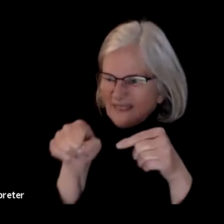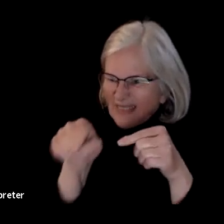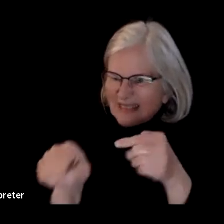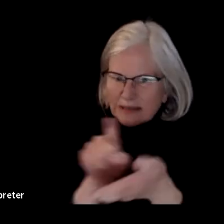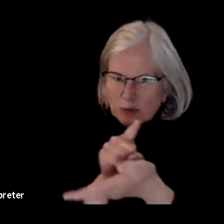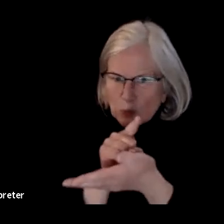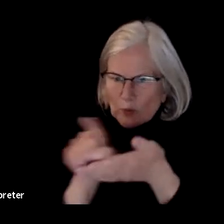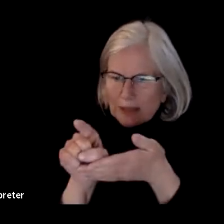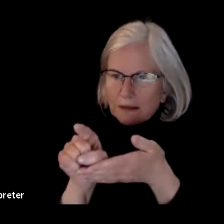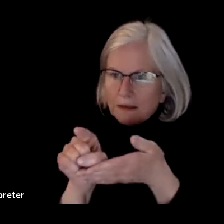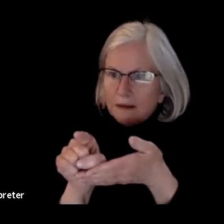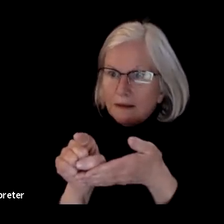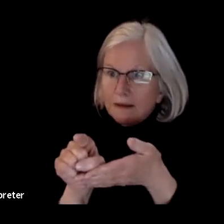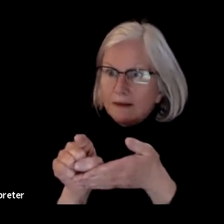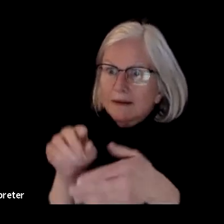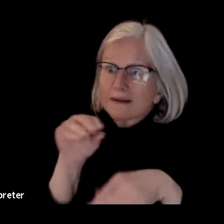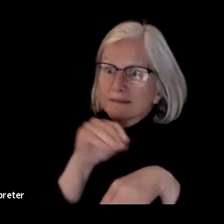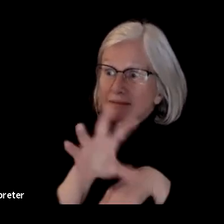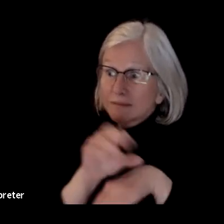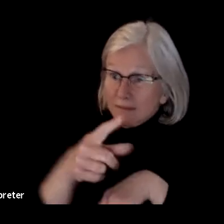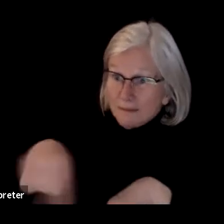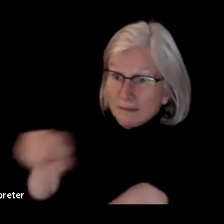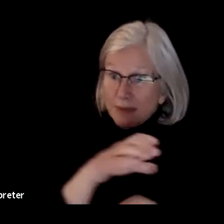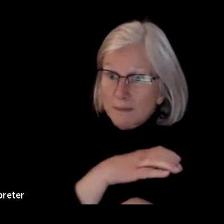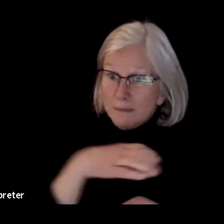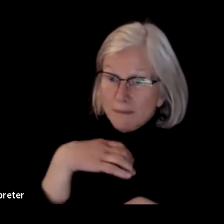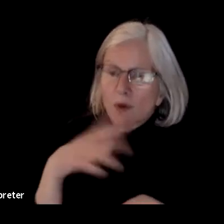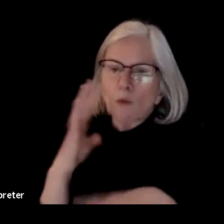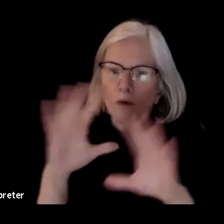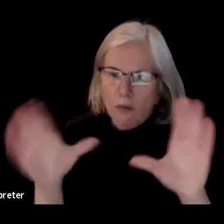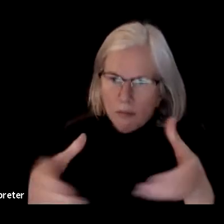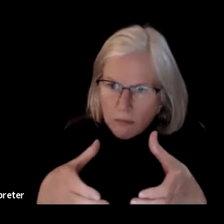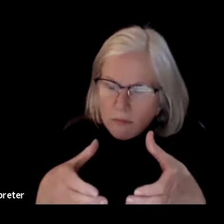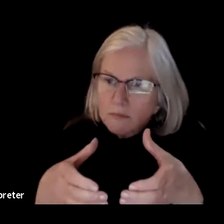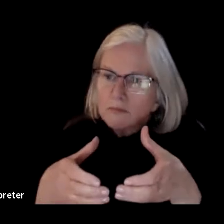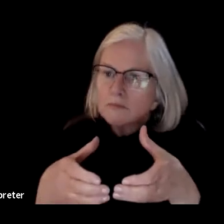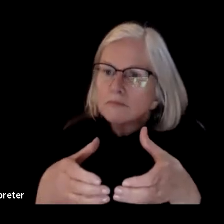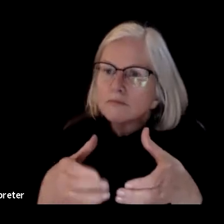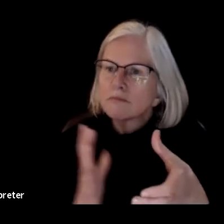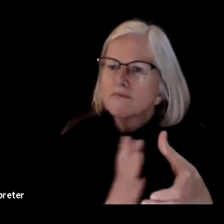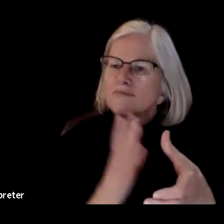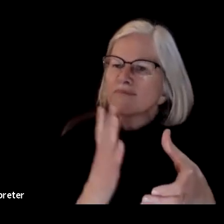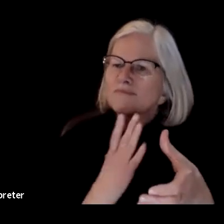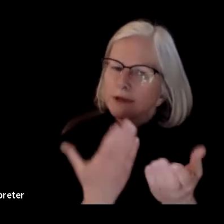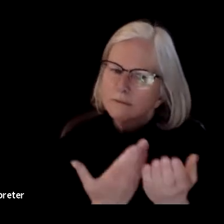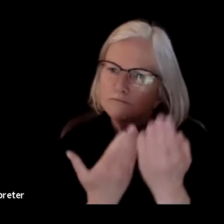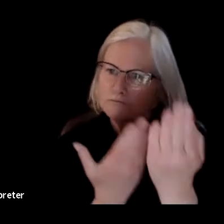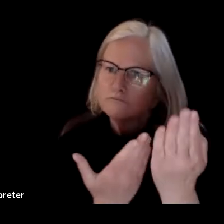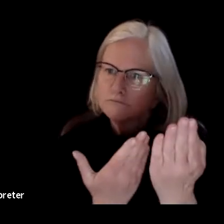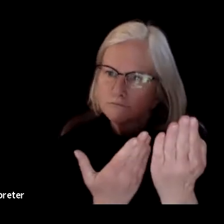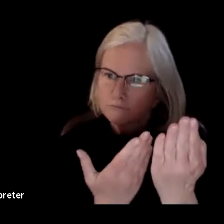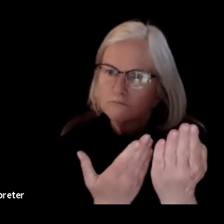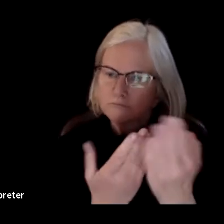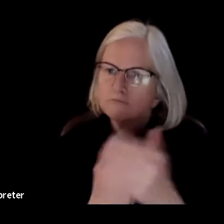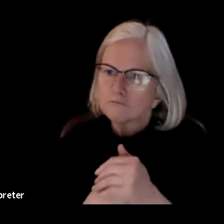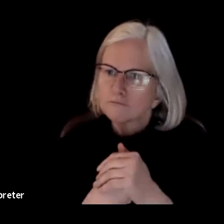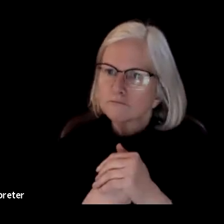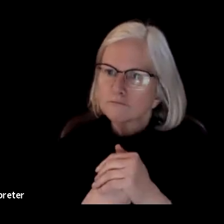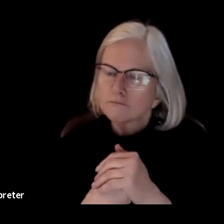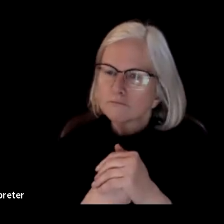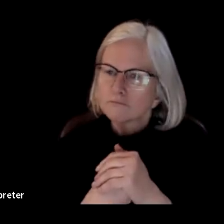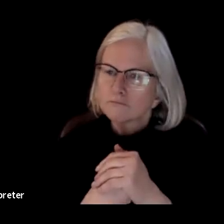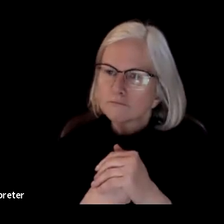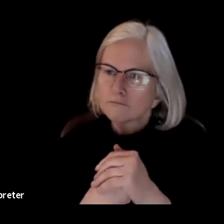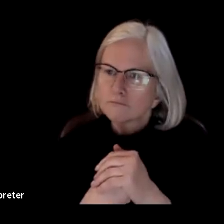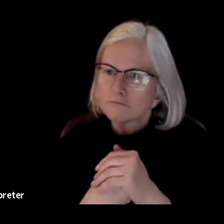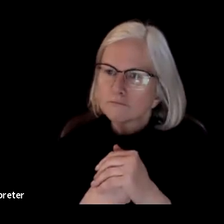on Immunization Practices that makes the formal federal recommendation for the vaccine, they are